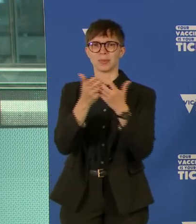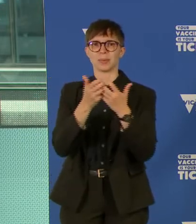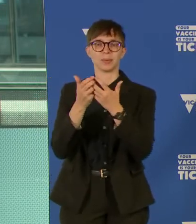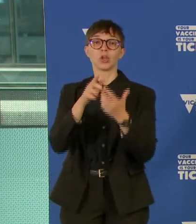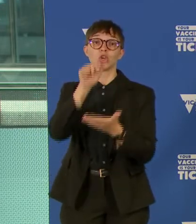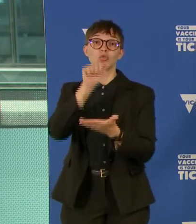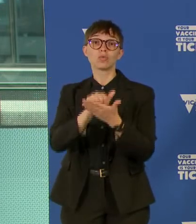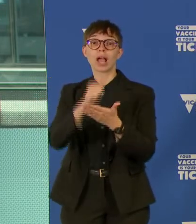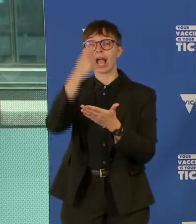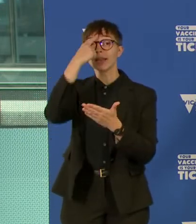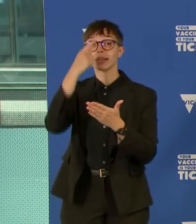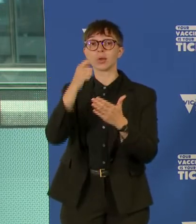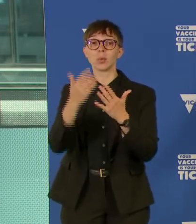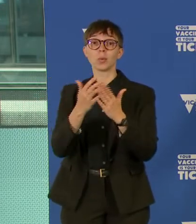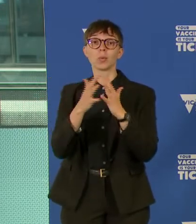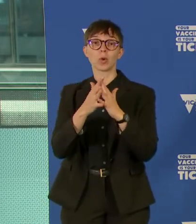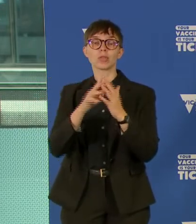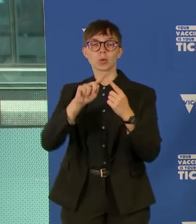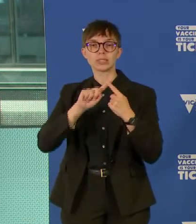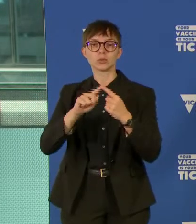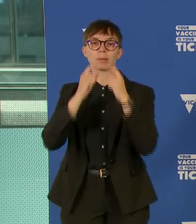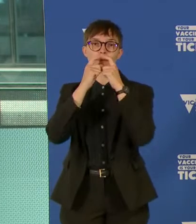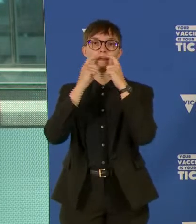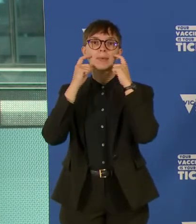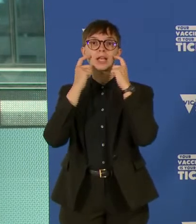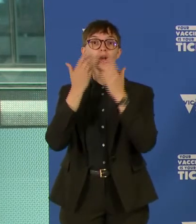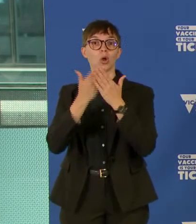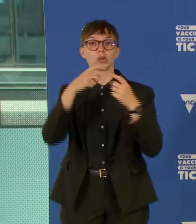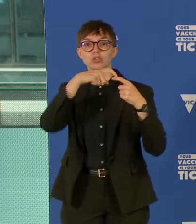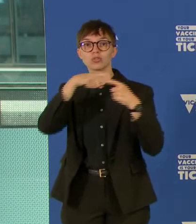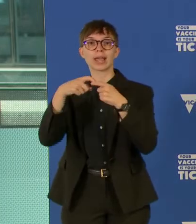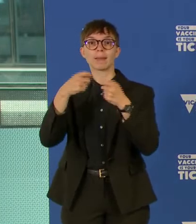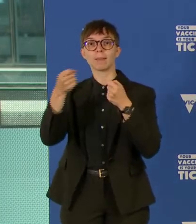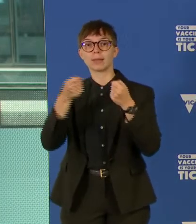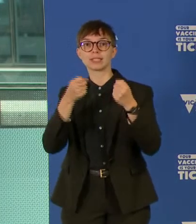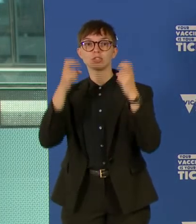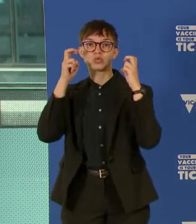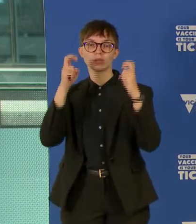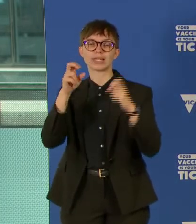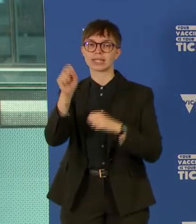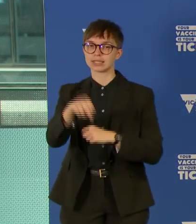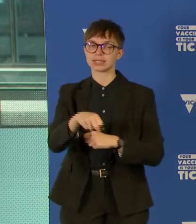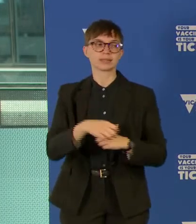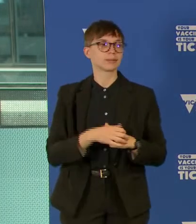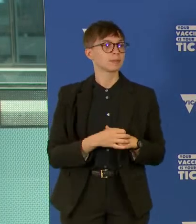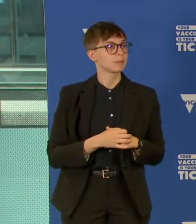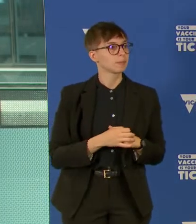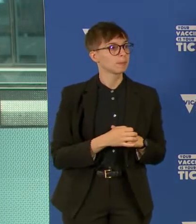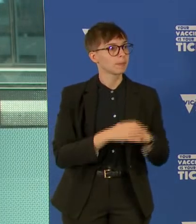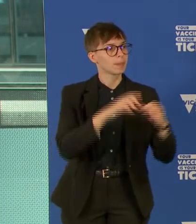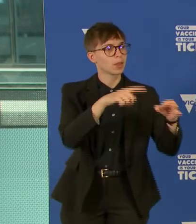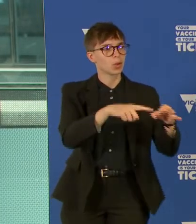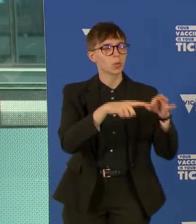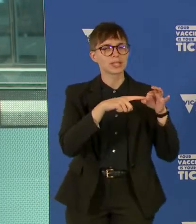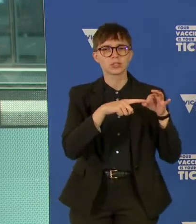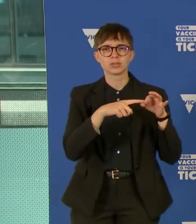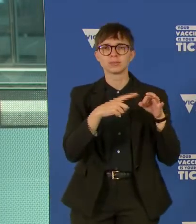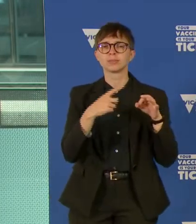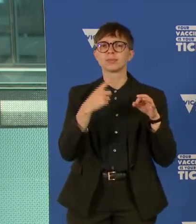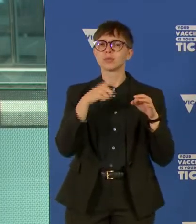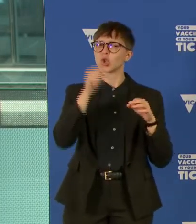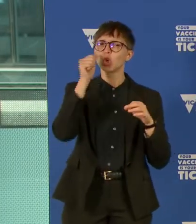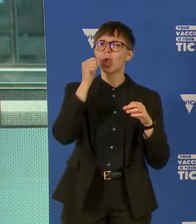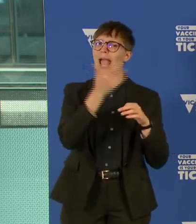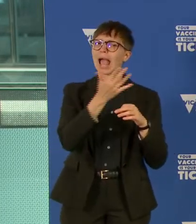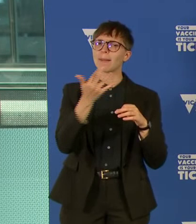mask on public transport in particular. Have you been doing any confirmed stats on the rate of people actually using them on public transport? Look,